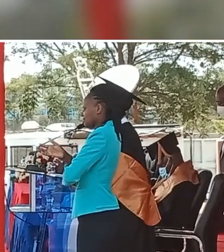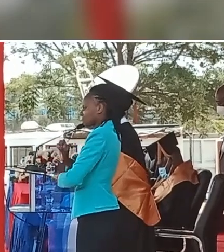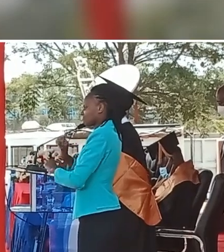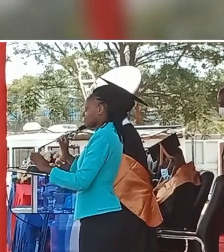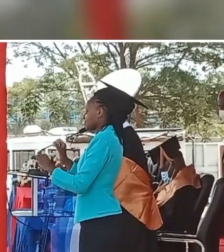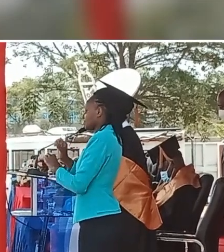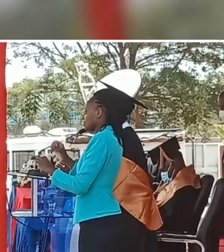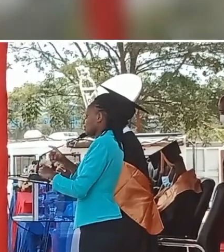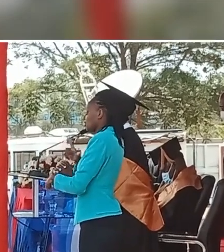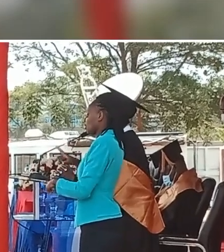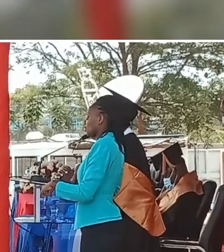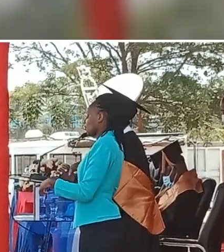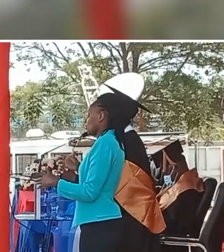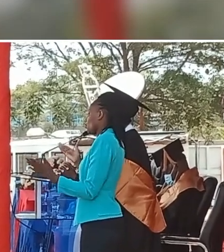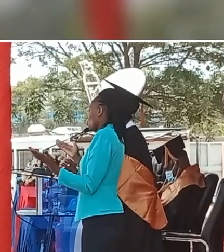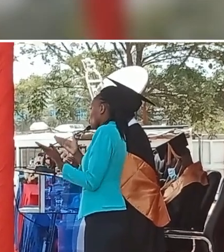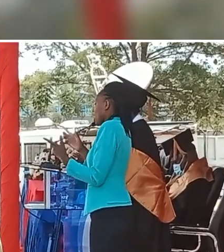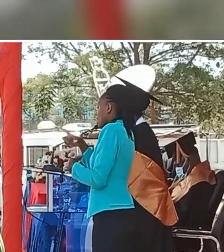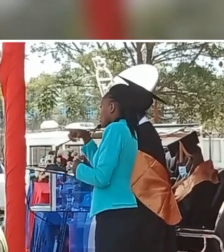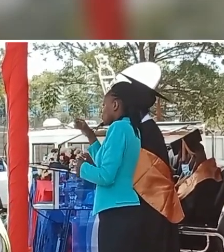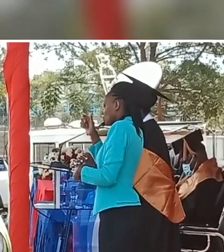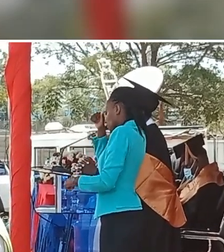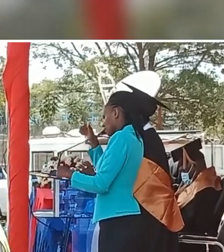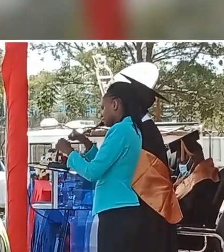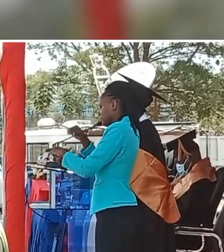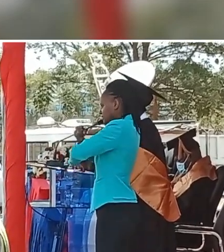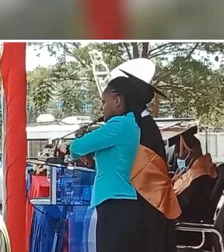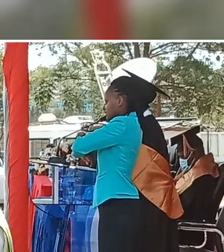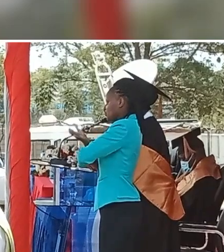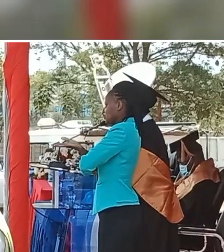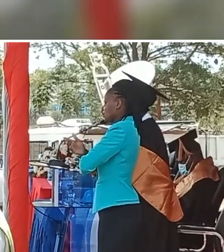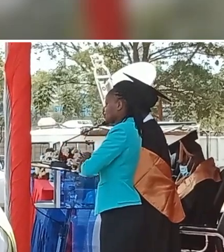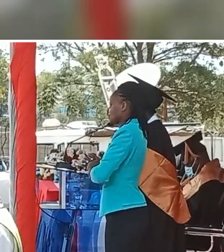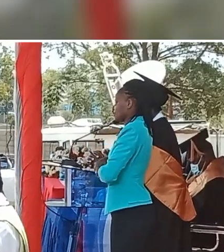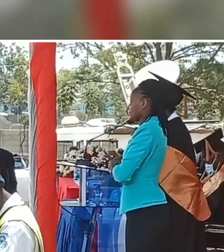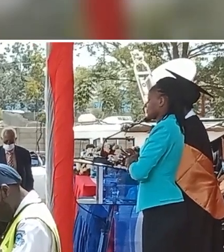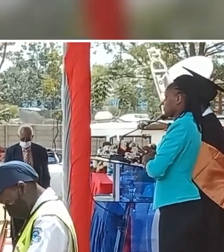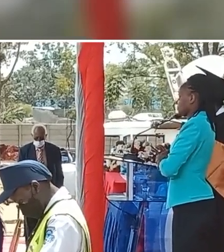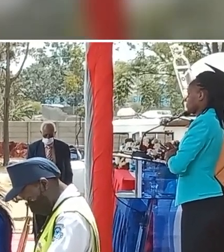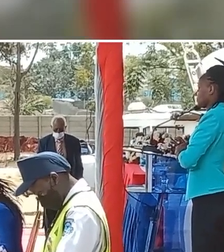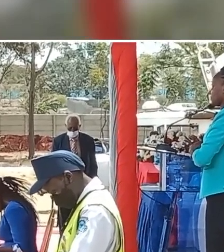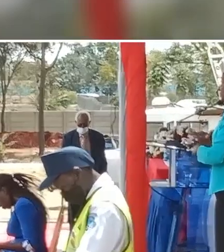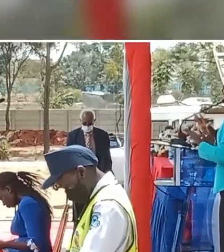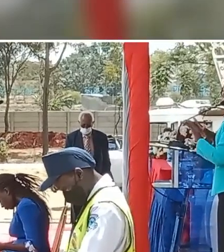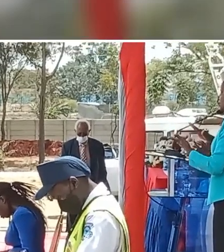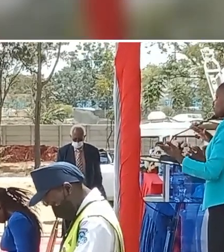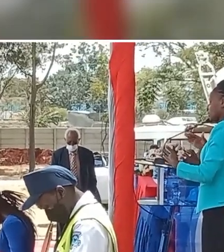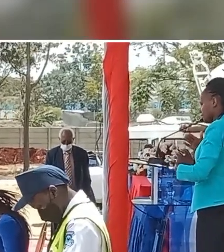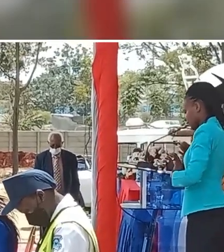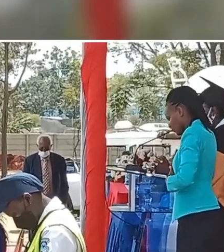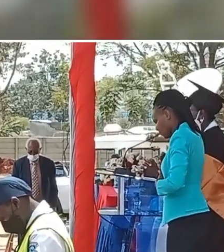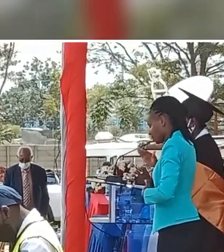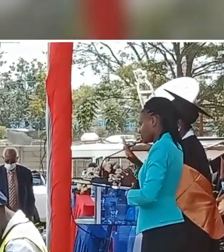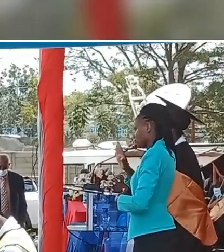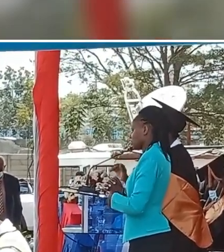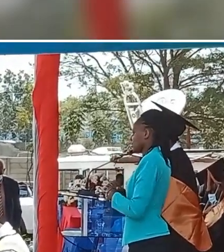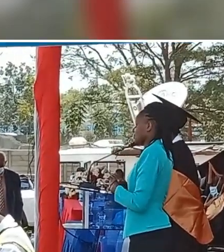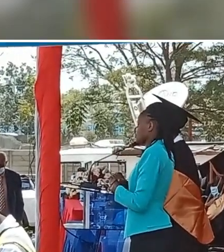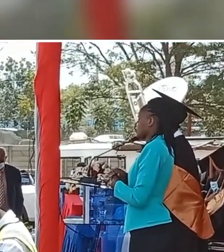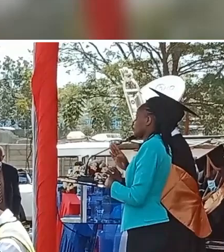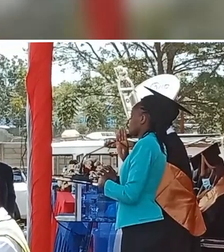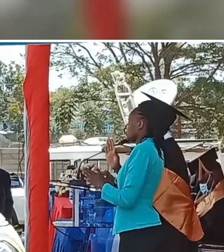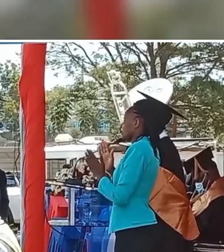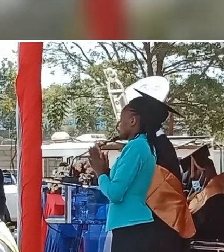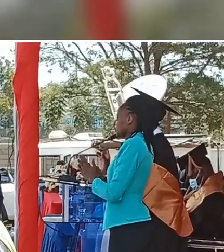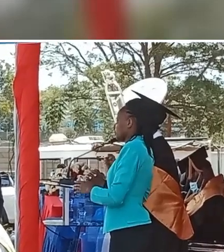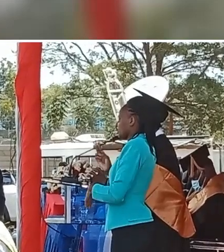Lord, wherever they go, they will remember this institution for your glory and for your honor. Be with us, Lord,